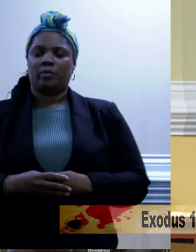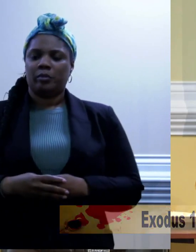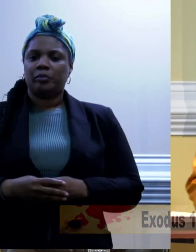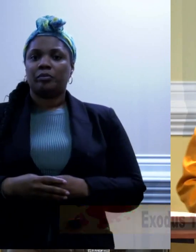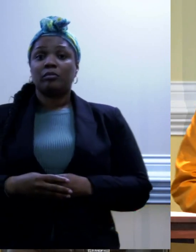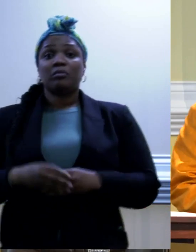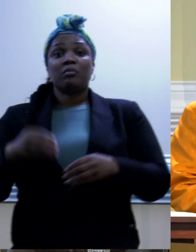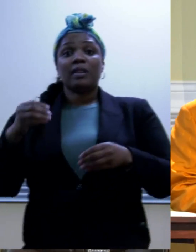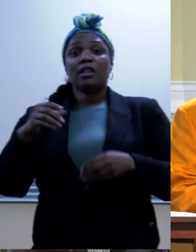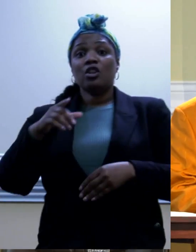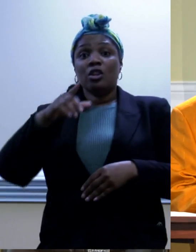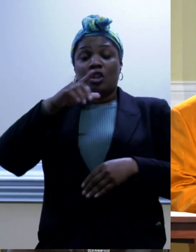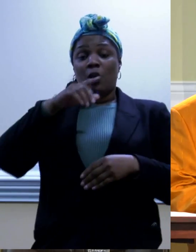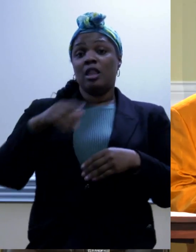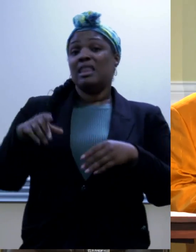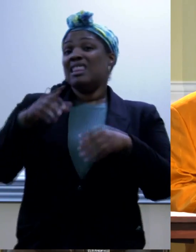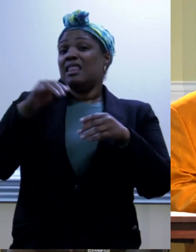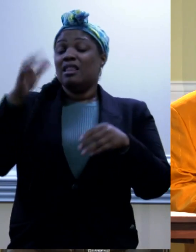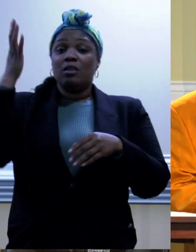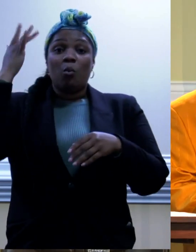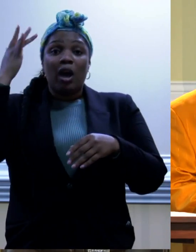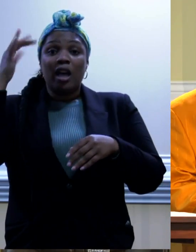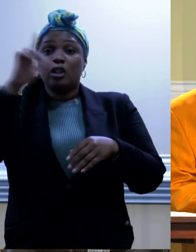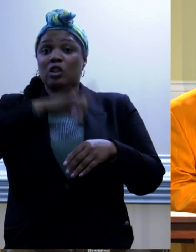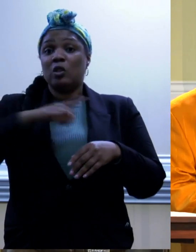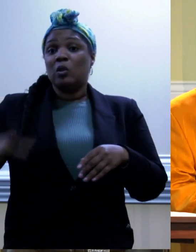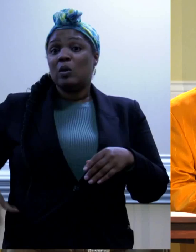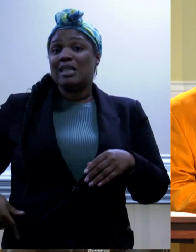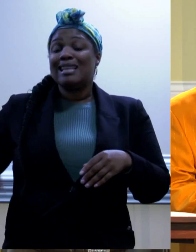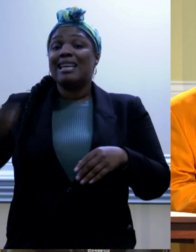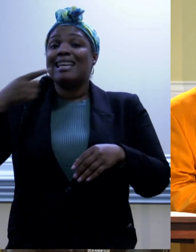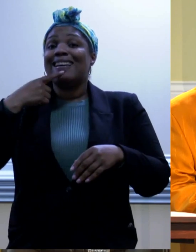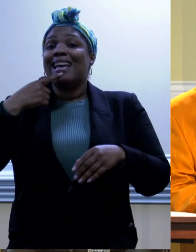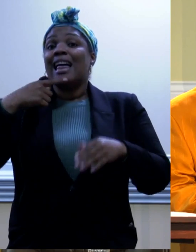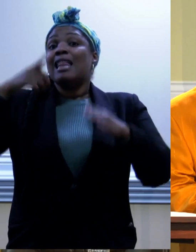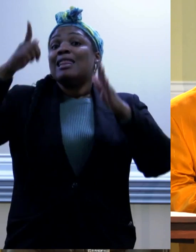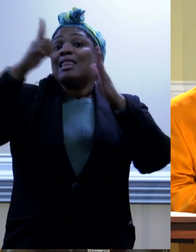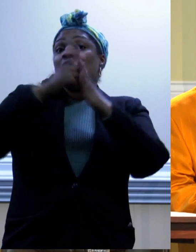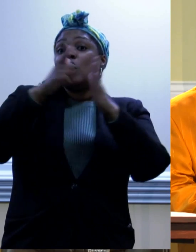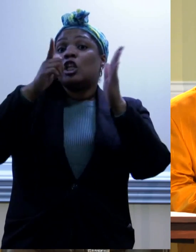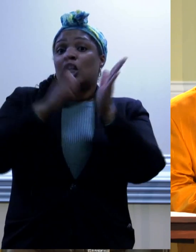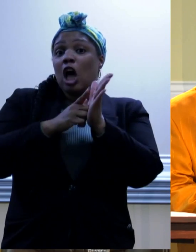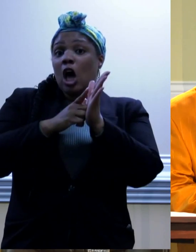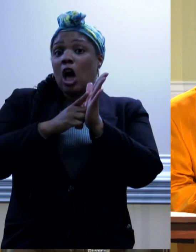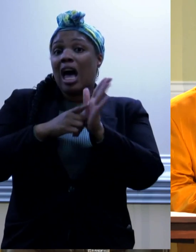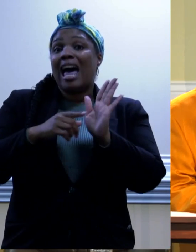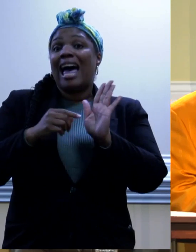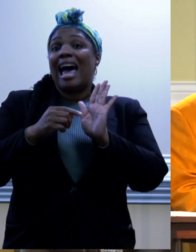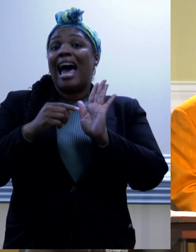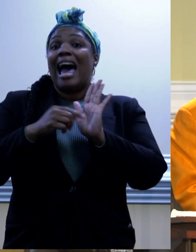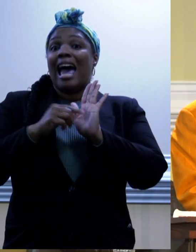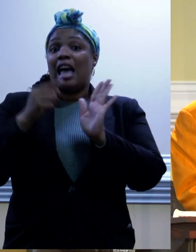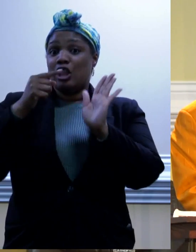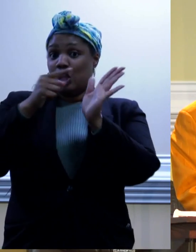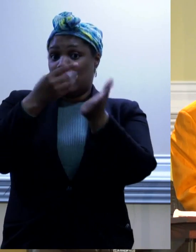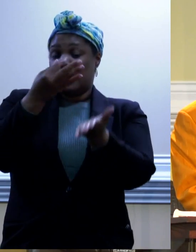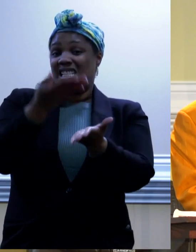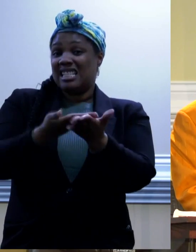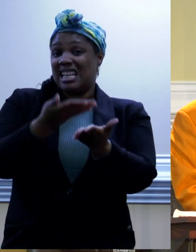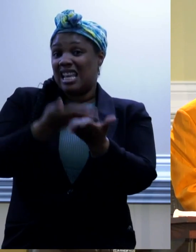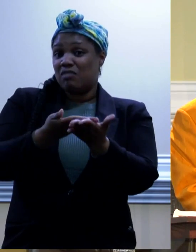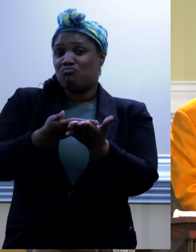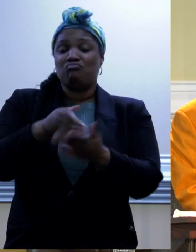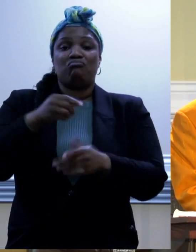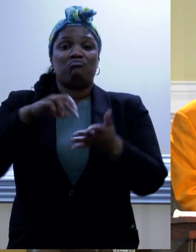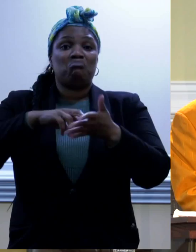That's why the law said to the law and the testimony. Yeah. The law and the testimony. If they speak not according to this, there is no light, which means no truth